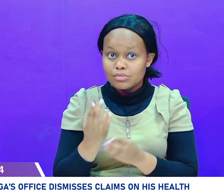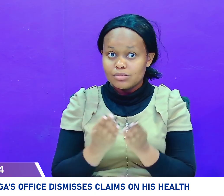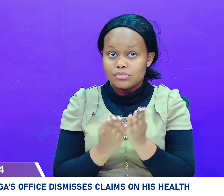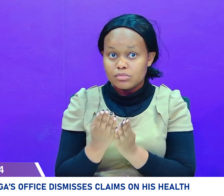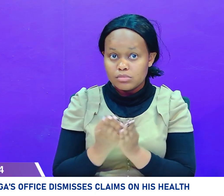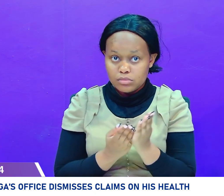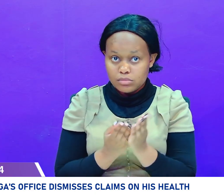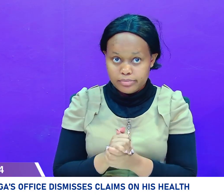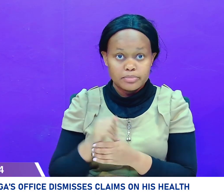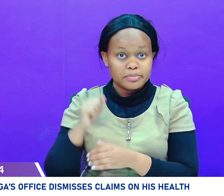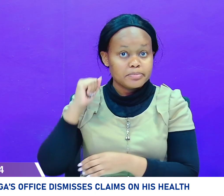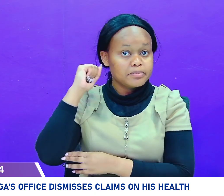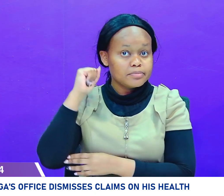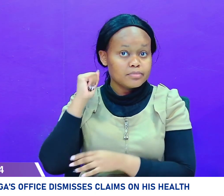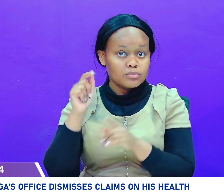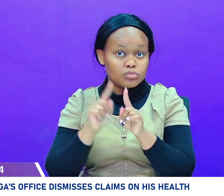from national priorities.